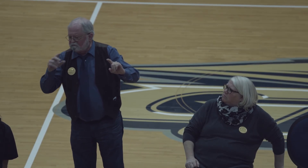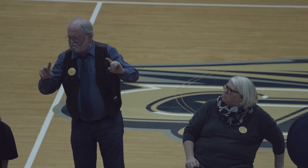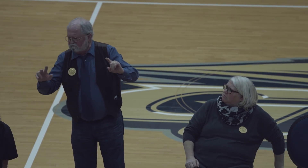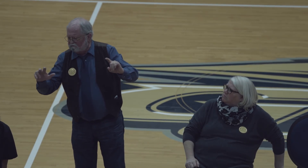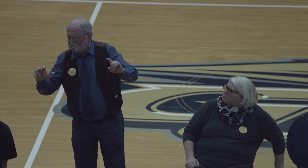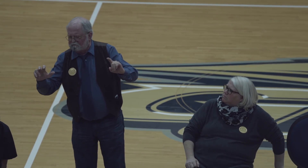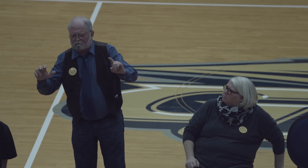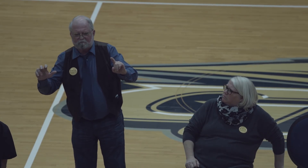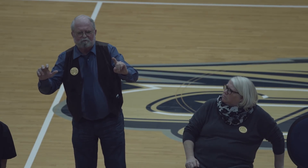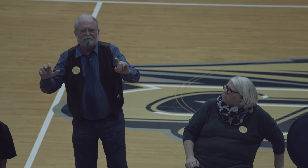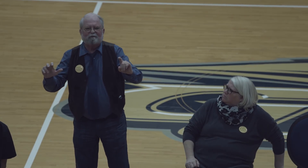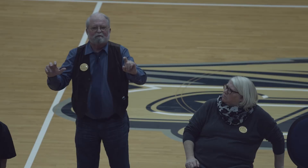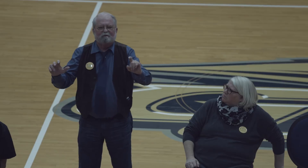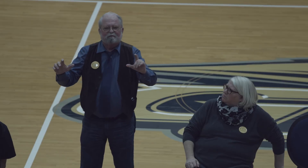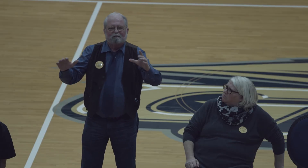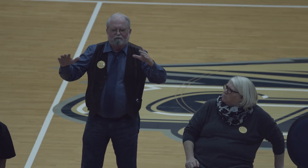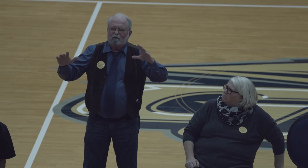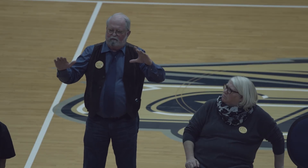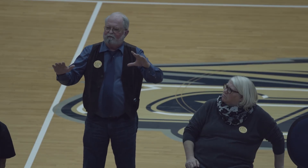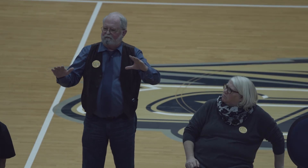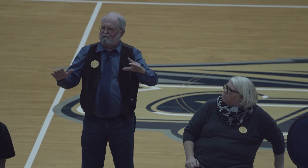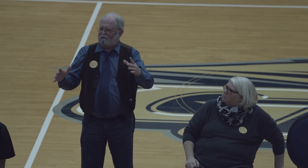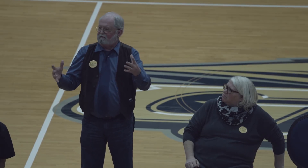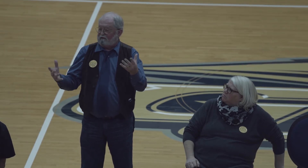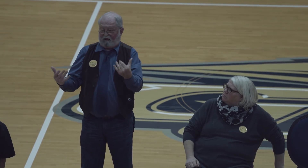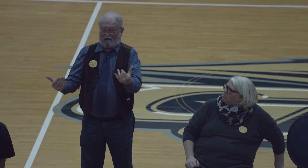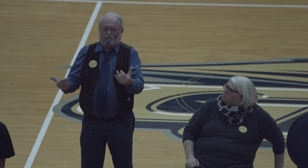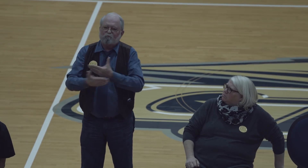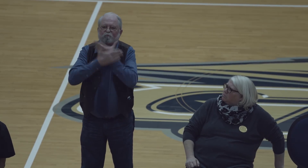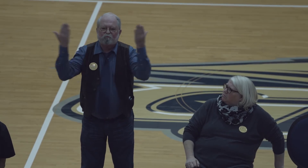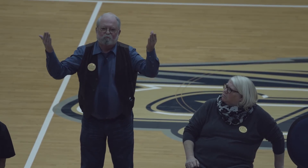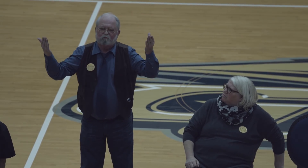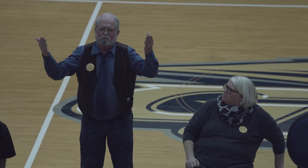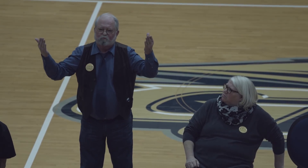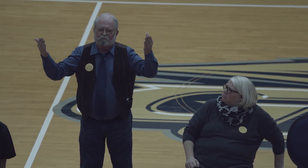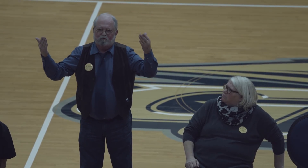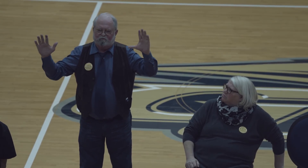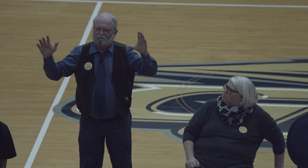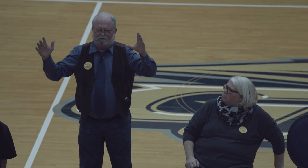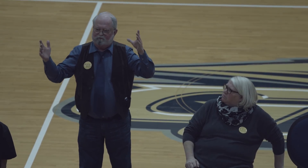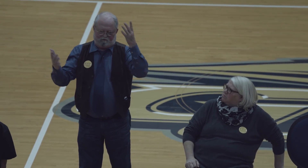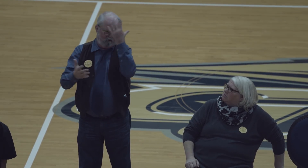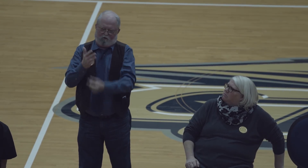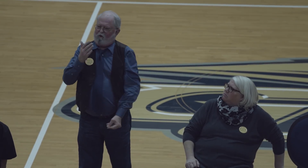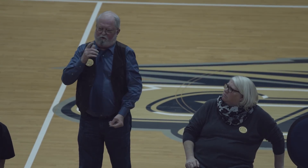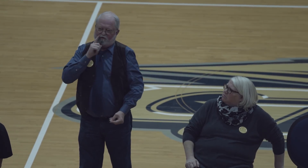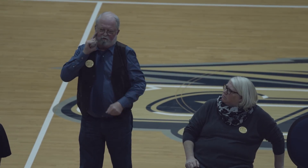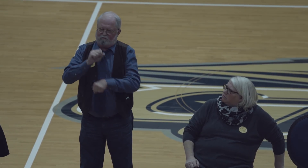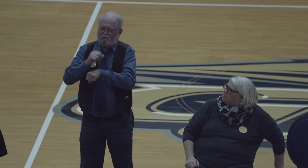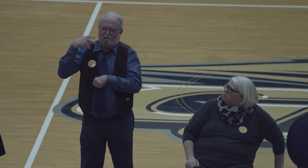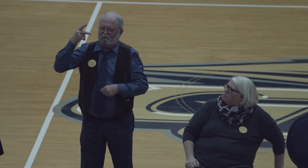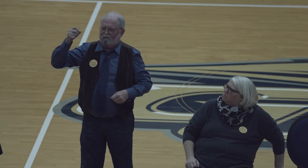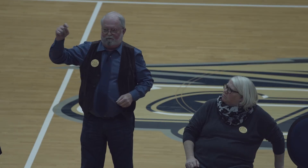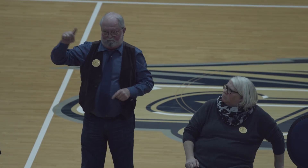now. There are more hearing people than deaf, but at that time, there was a large number of deaf people at the